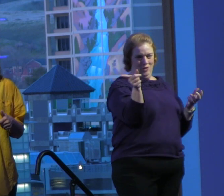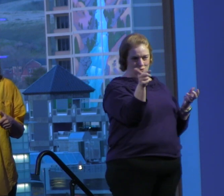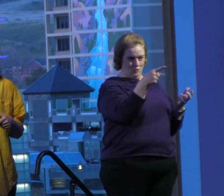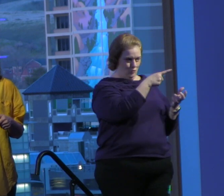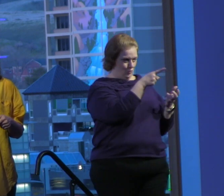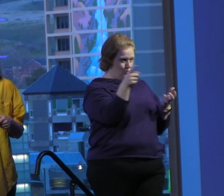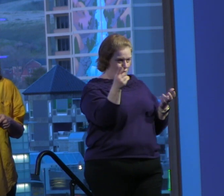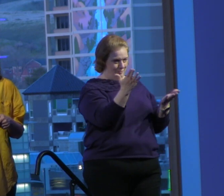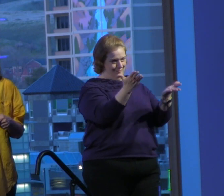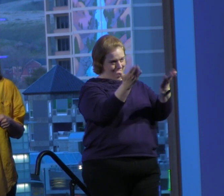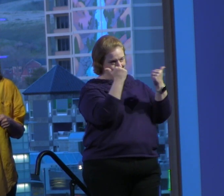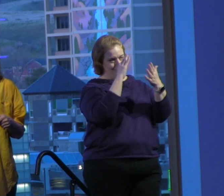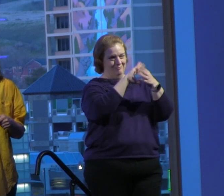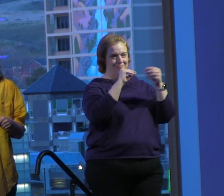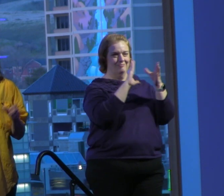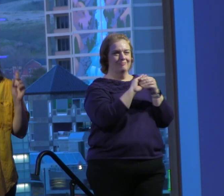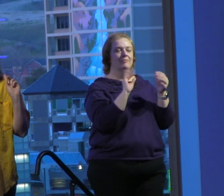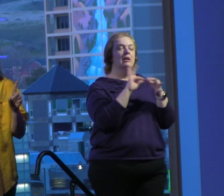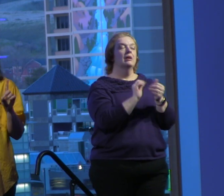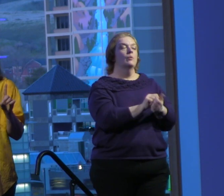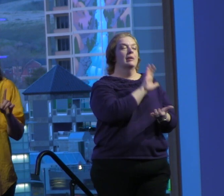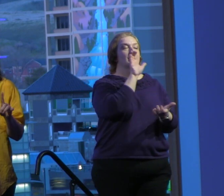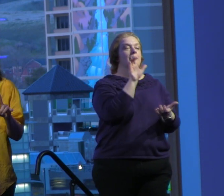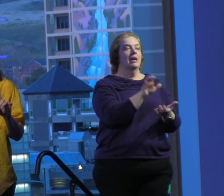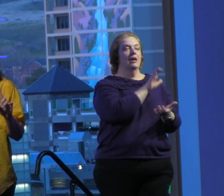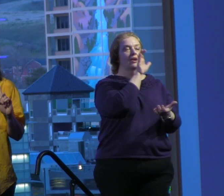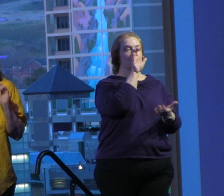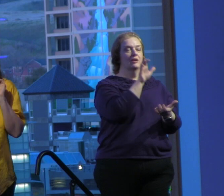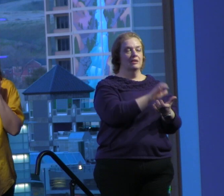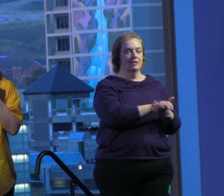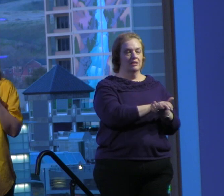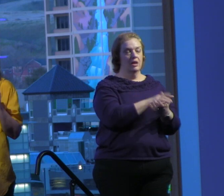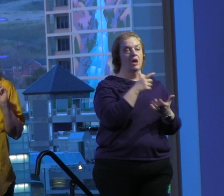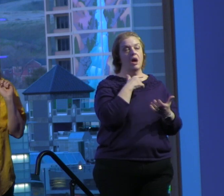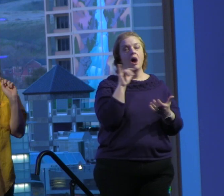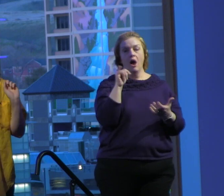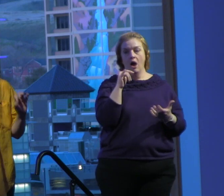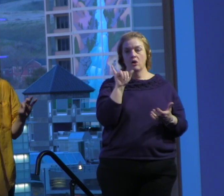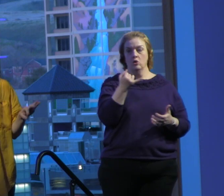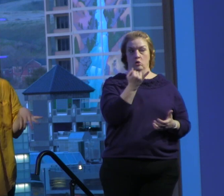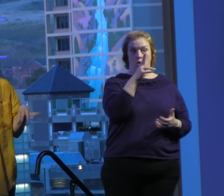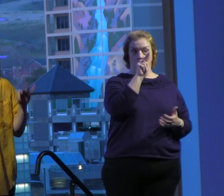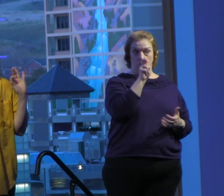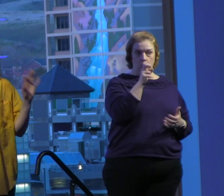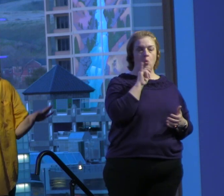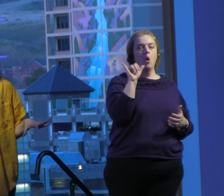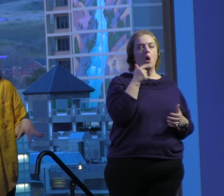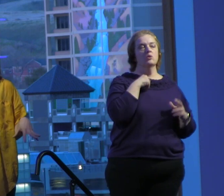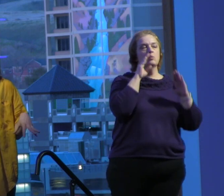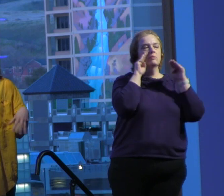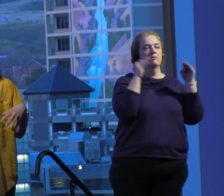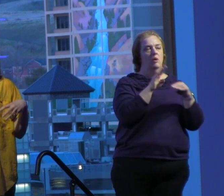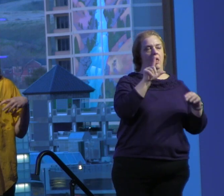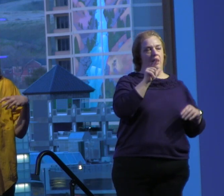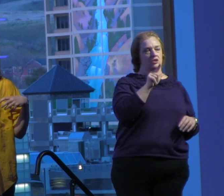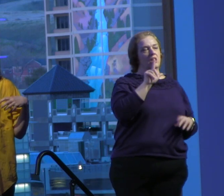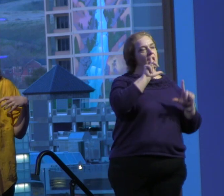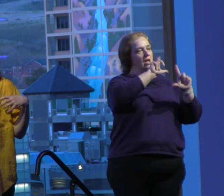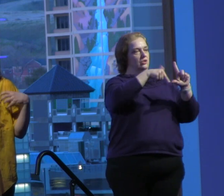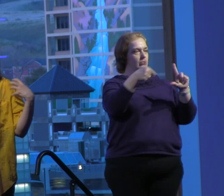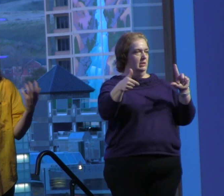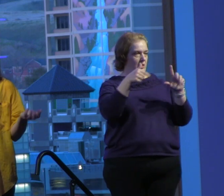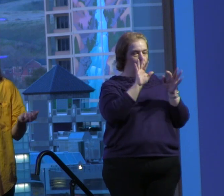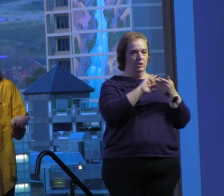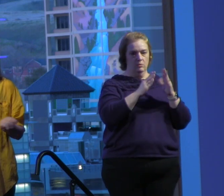your story about marriage. Although in June we do focus on the LGBTQIA community, so particularly if you